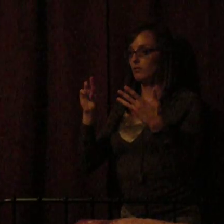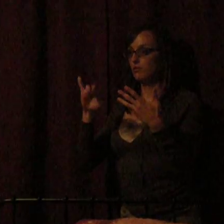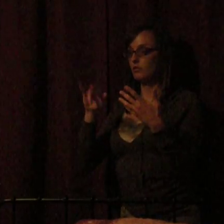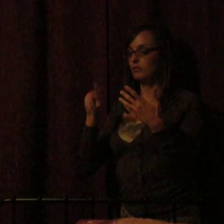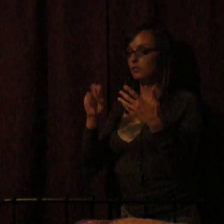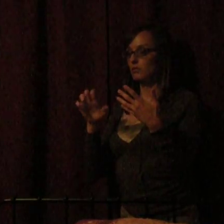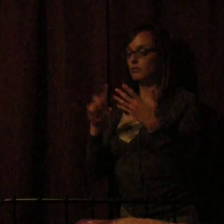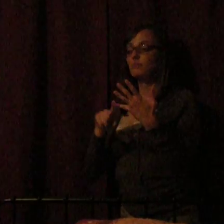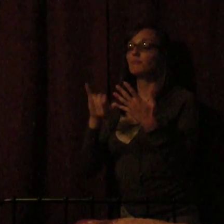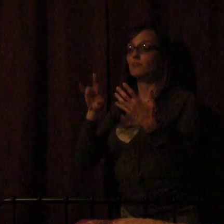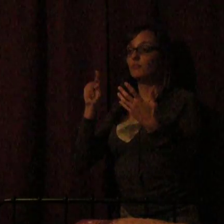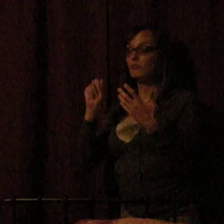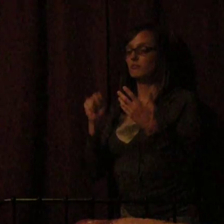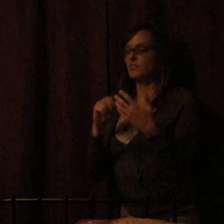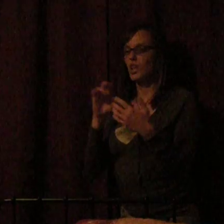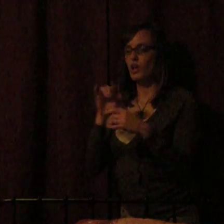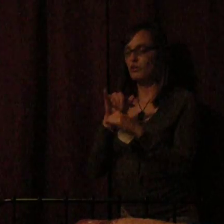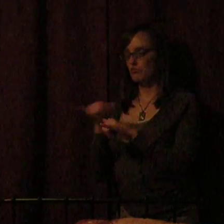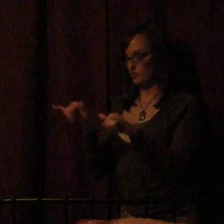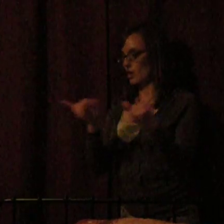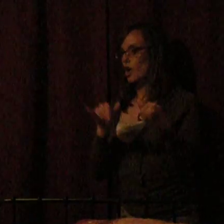elements. And therefore, the soap that we've made